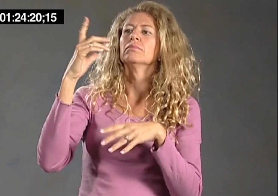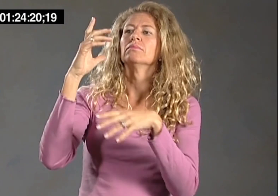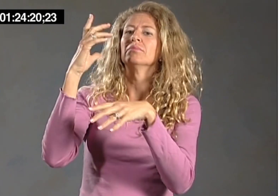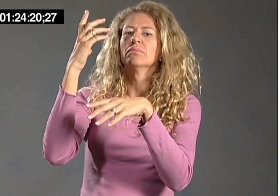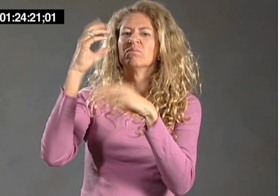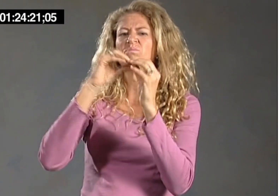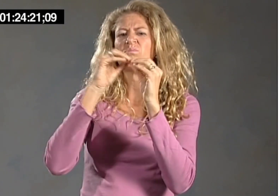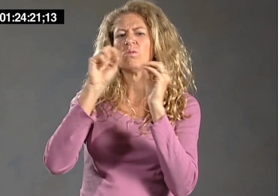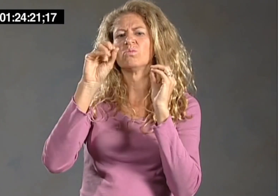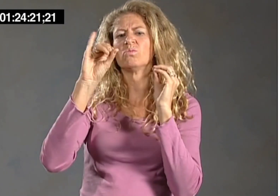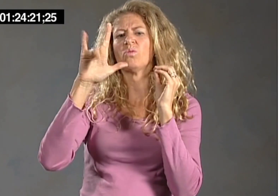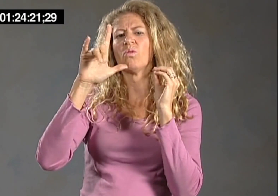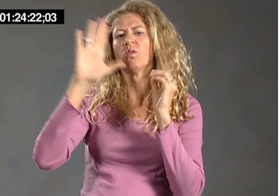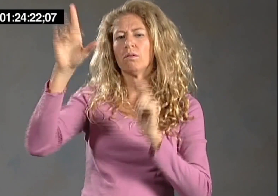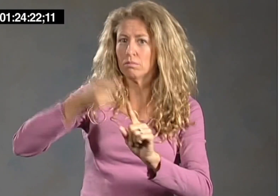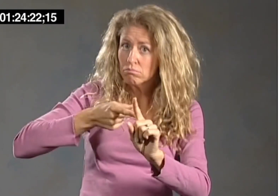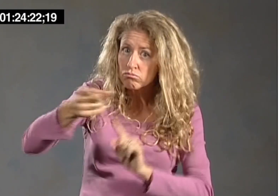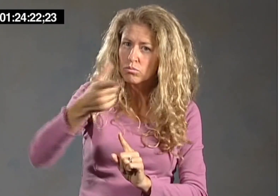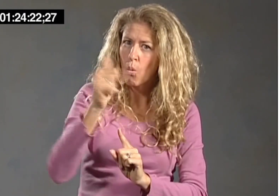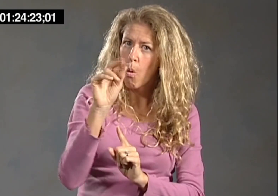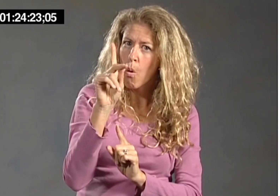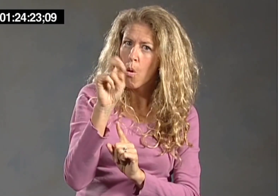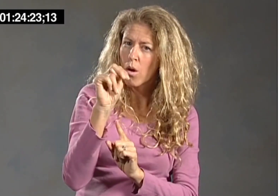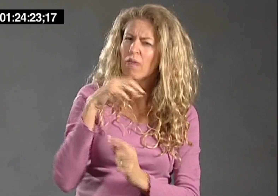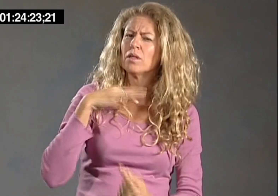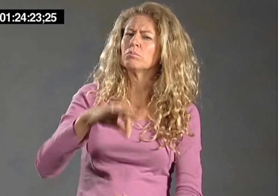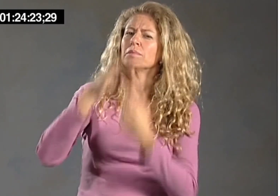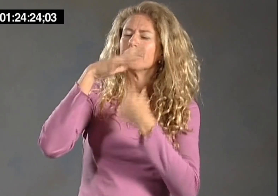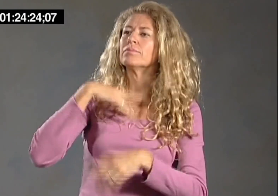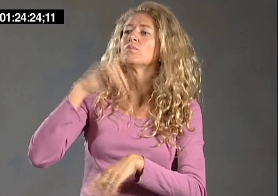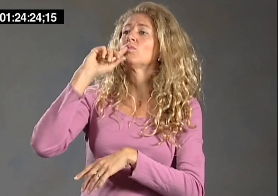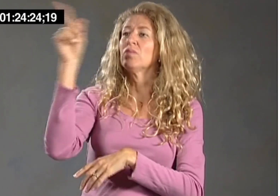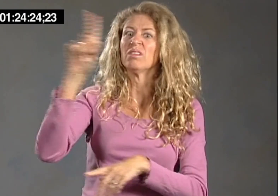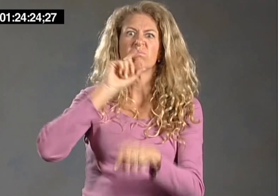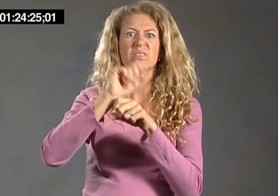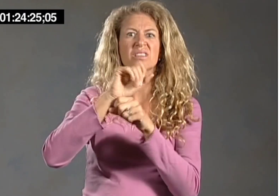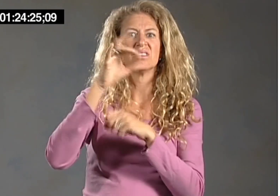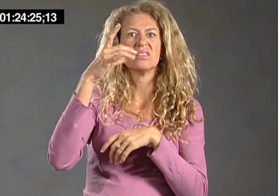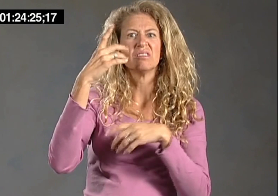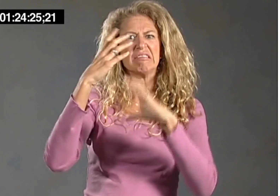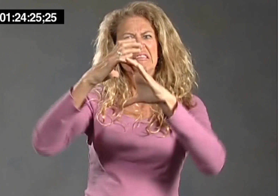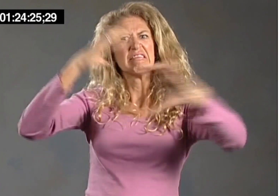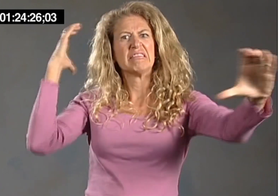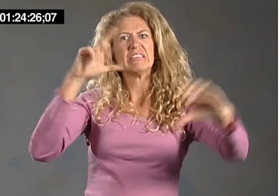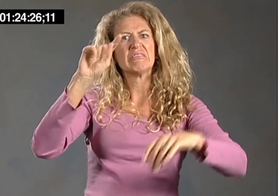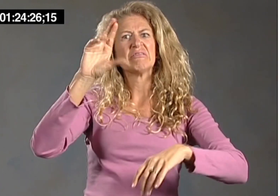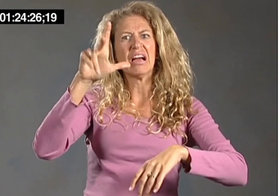then put more soil into the garden.